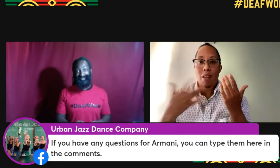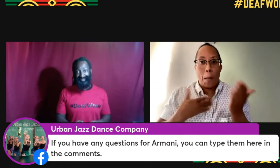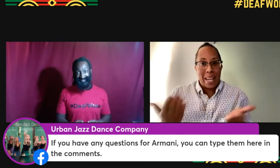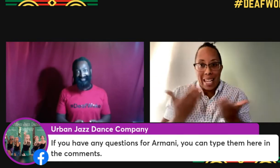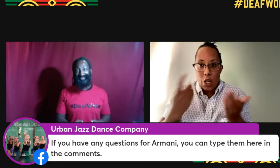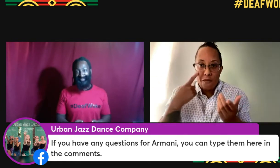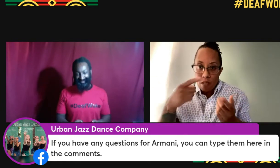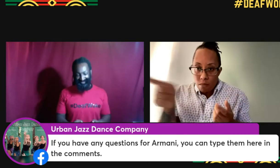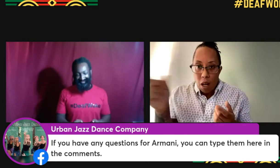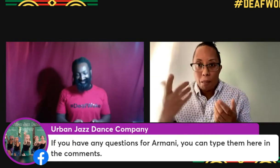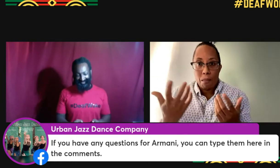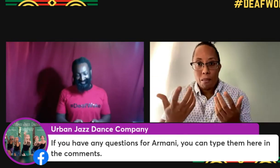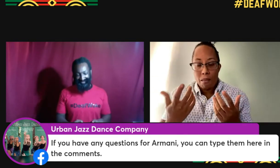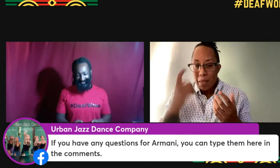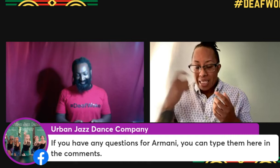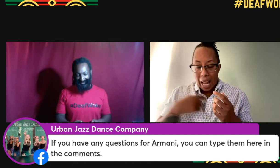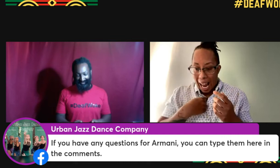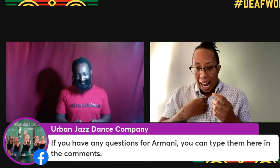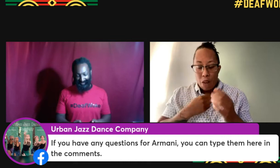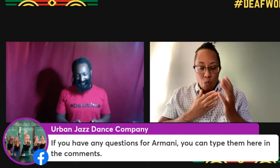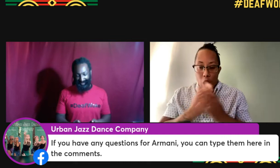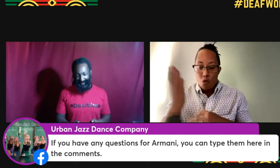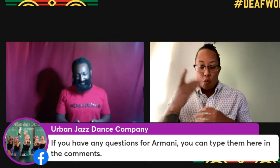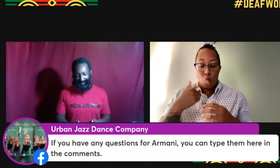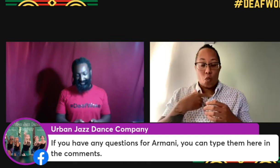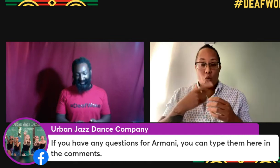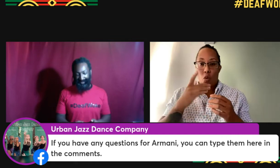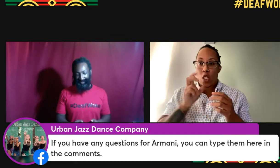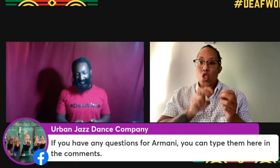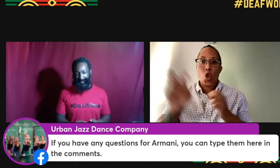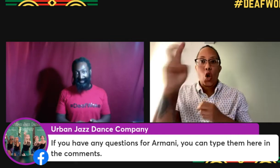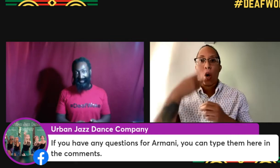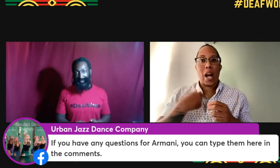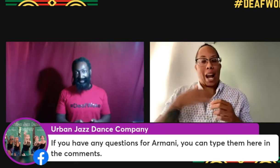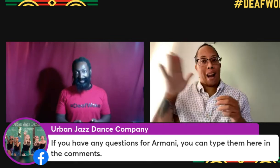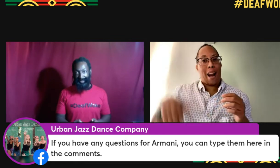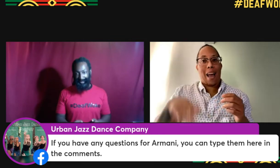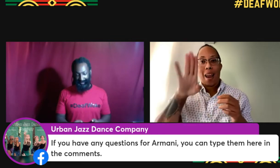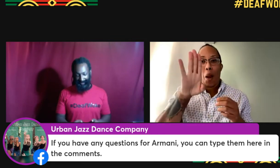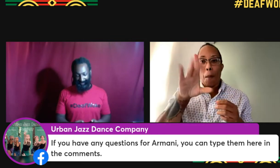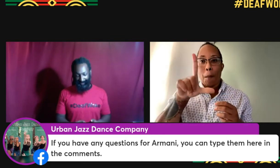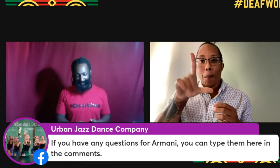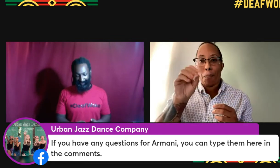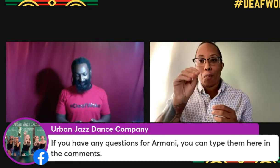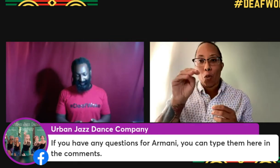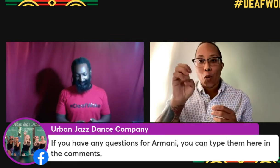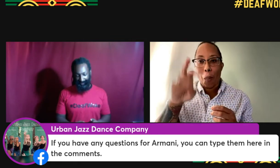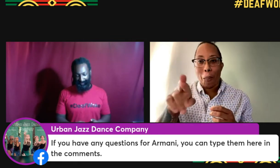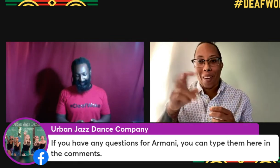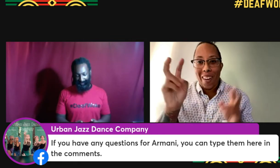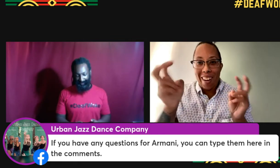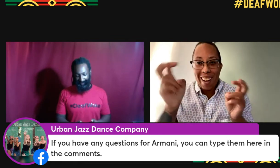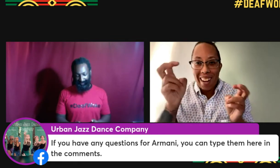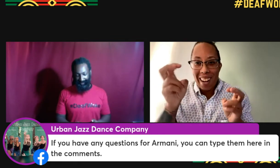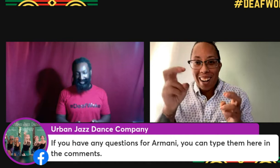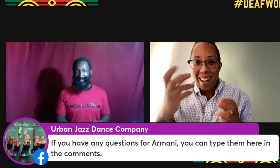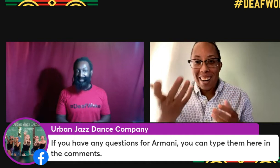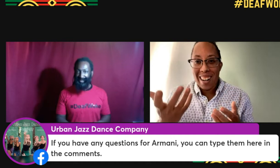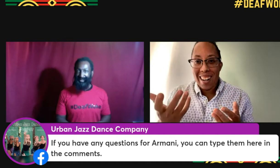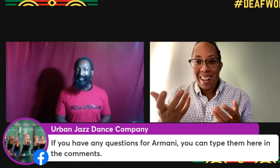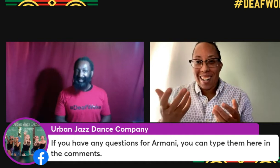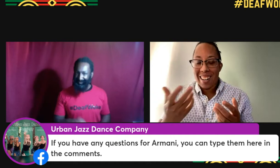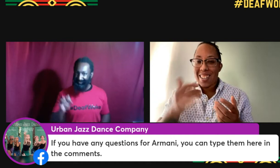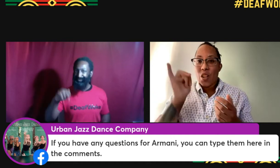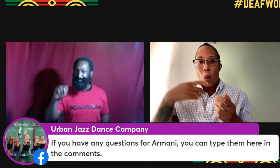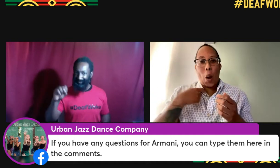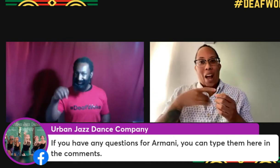identity. You know, I'm here for them because I went through my journey. You know, and I'm what they